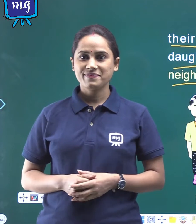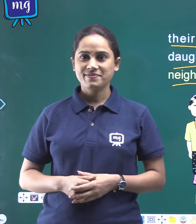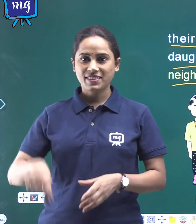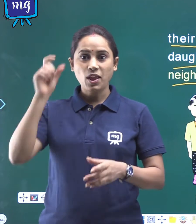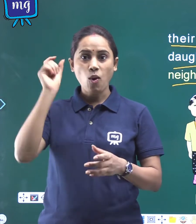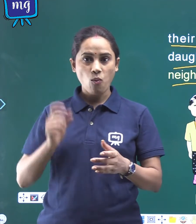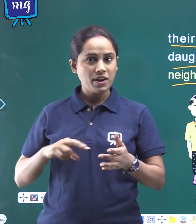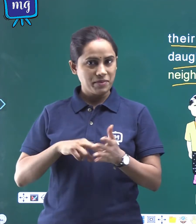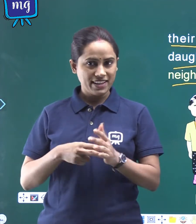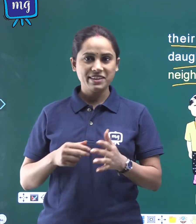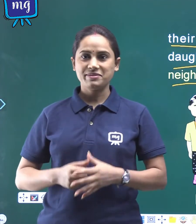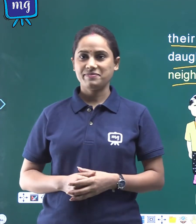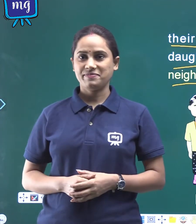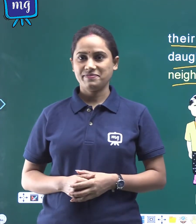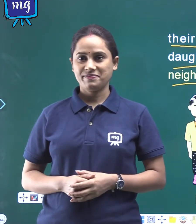Word meaning: